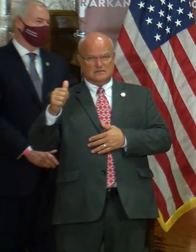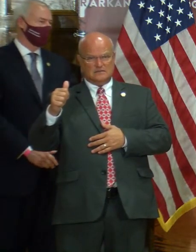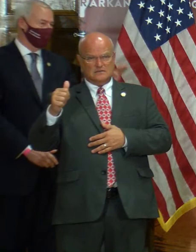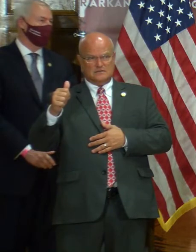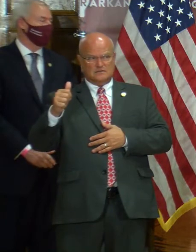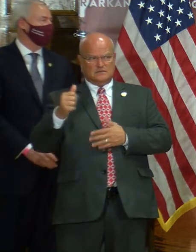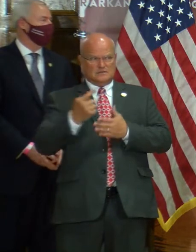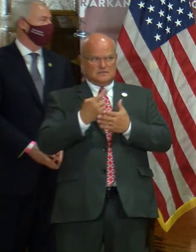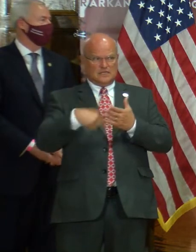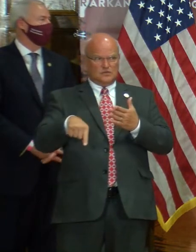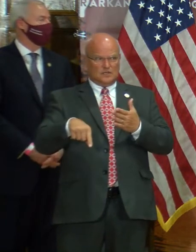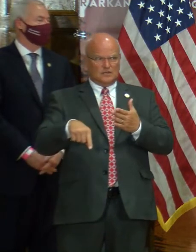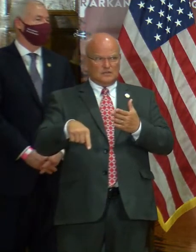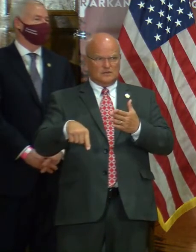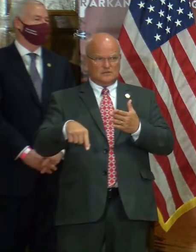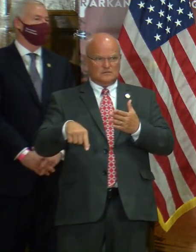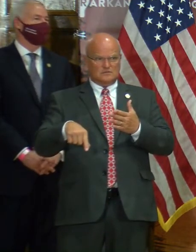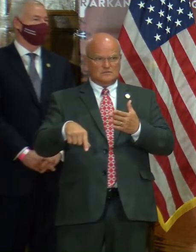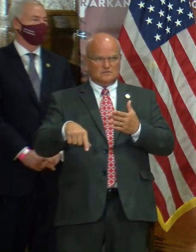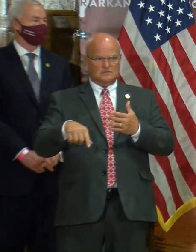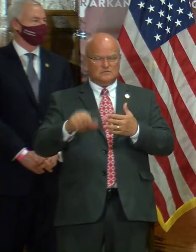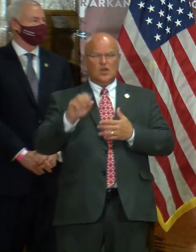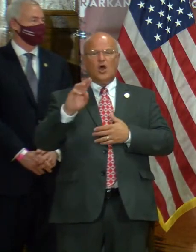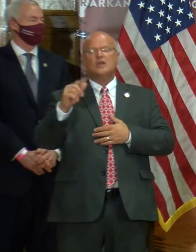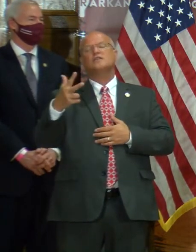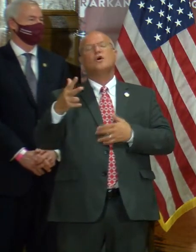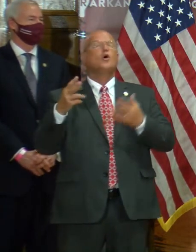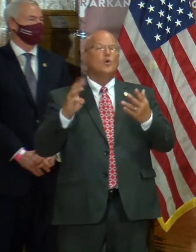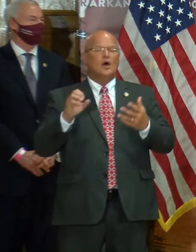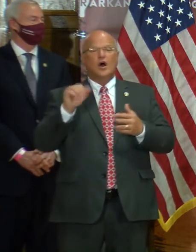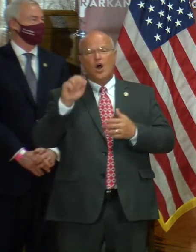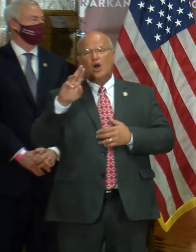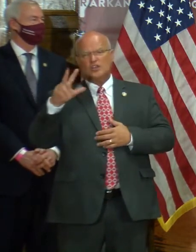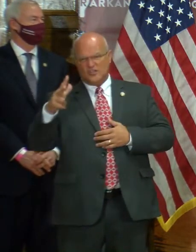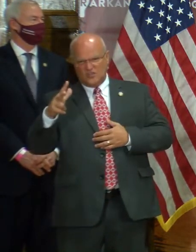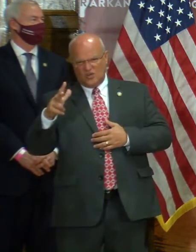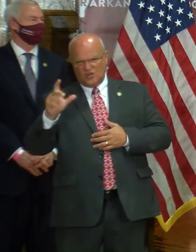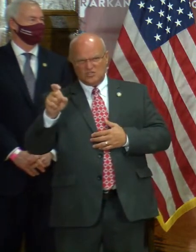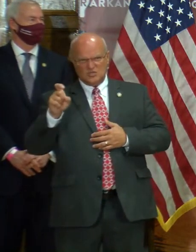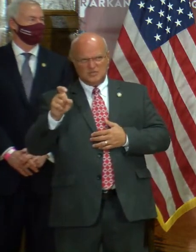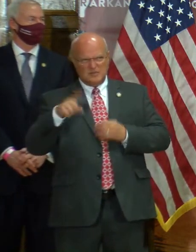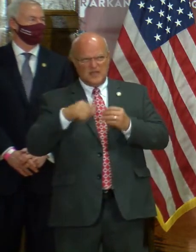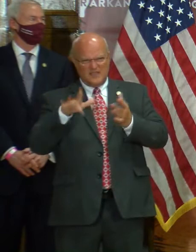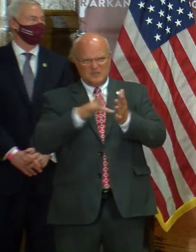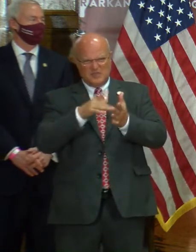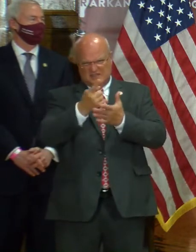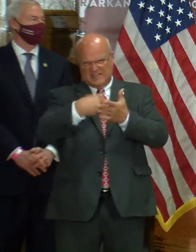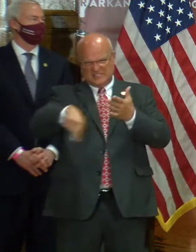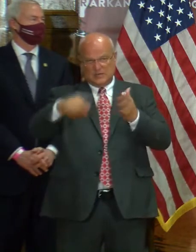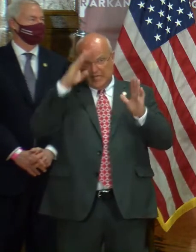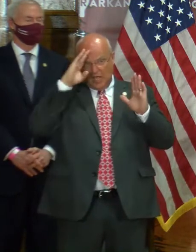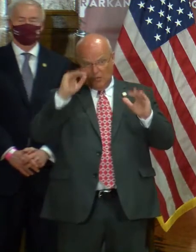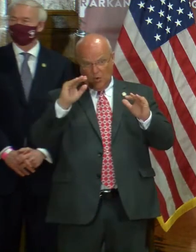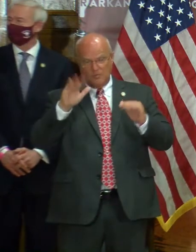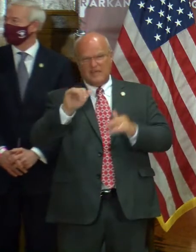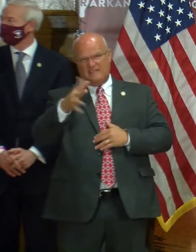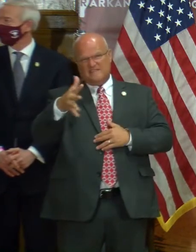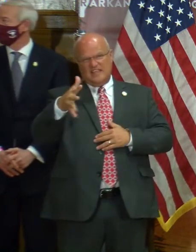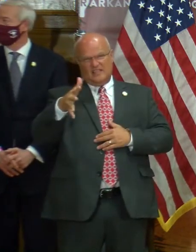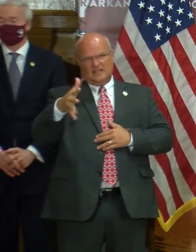you said, next week. Yeah. That's August 3rd. Yeah, well, August 30, it should be probably about the middle of next week, I hope, by the